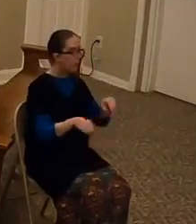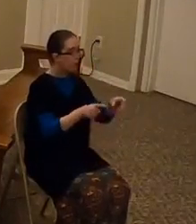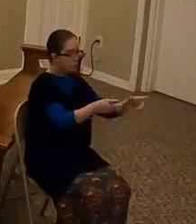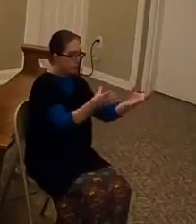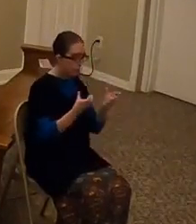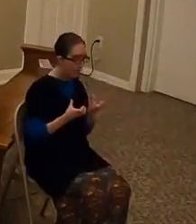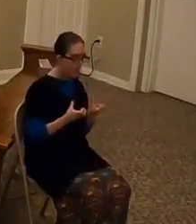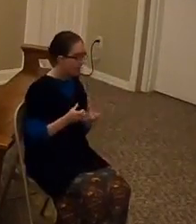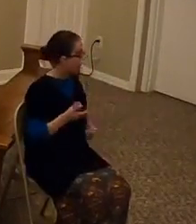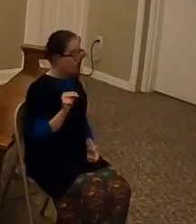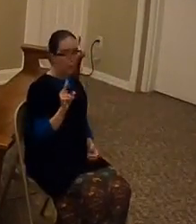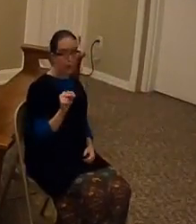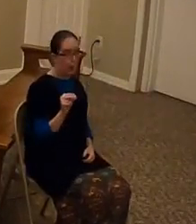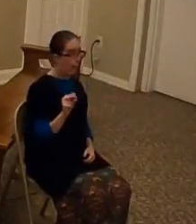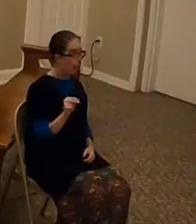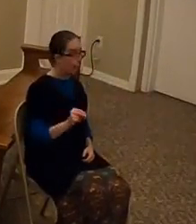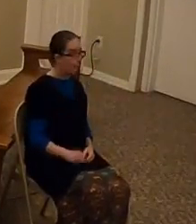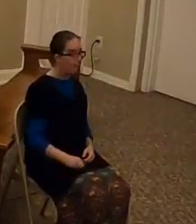what you want to do? No.